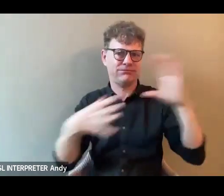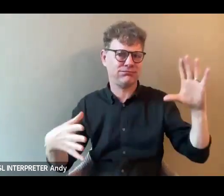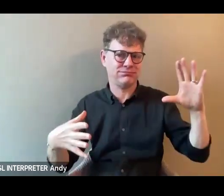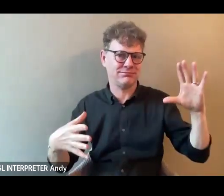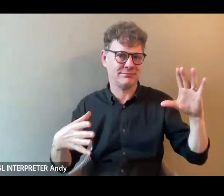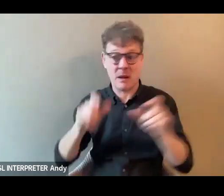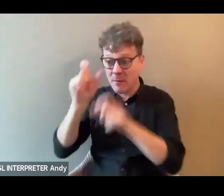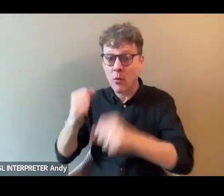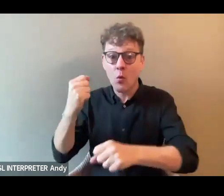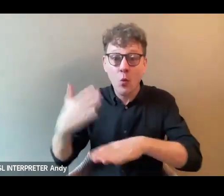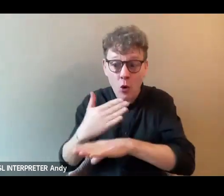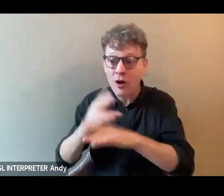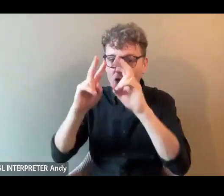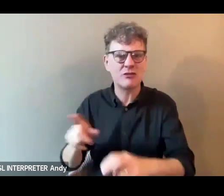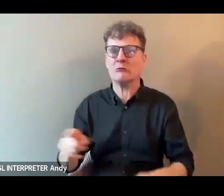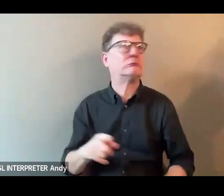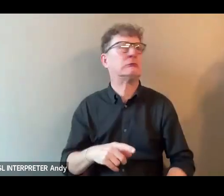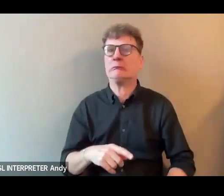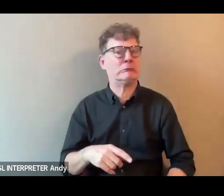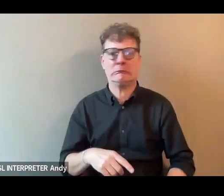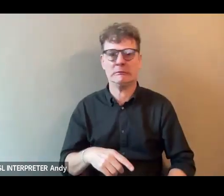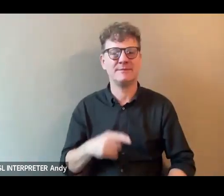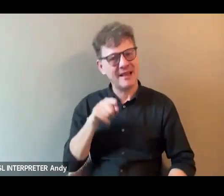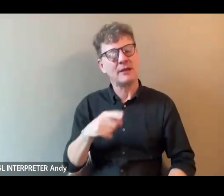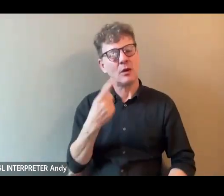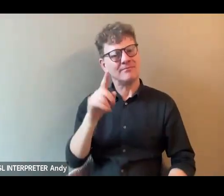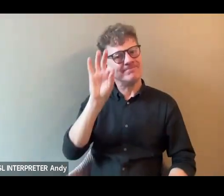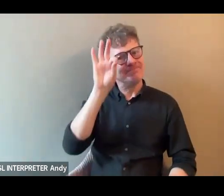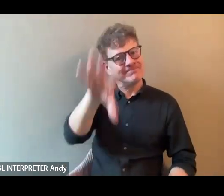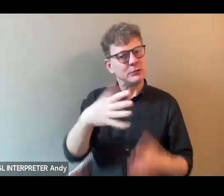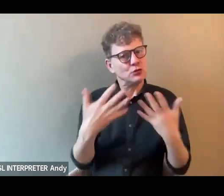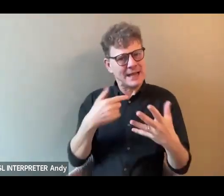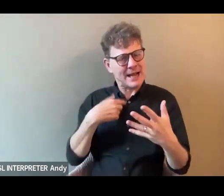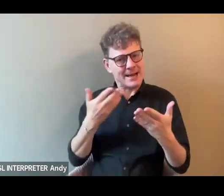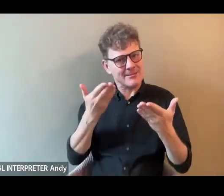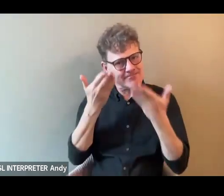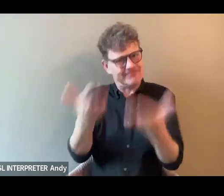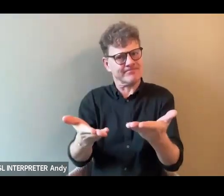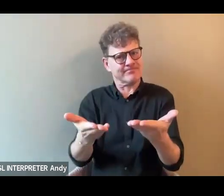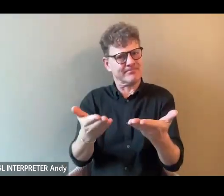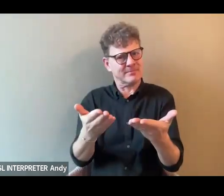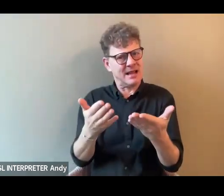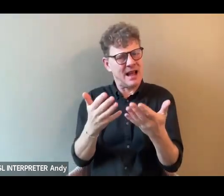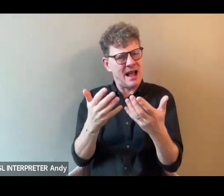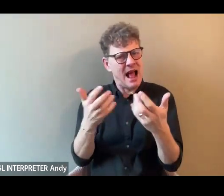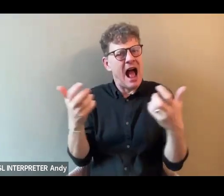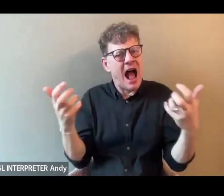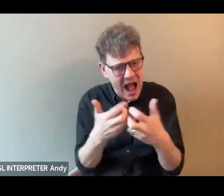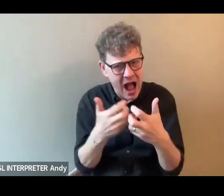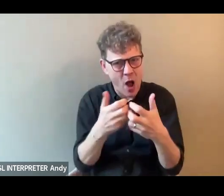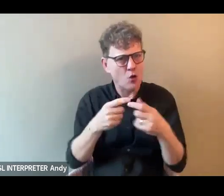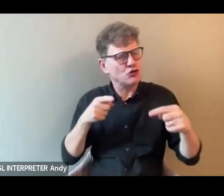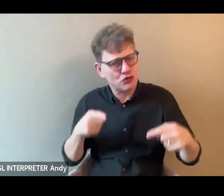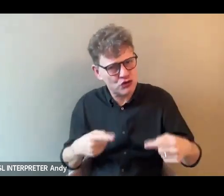working in research. And that's going to be my major provocation for people today, is around how do we challenge